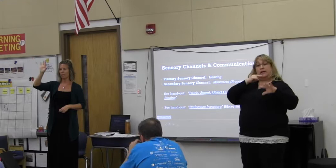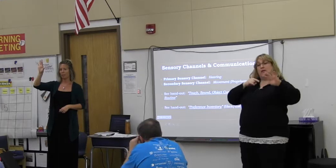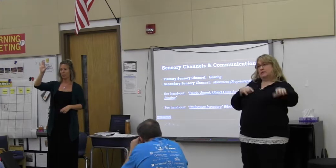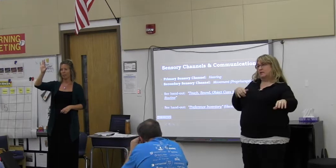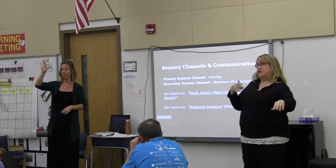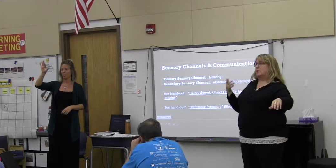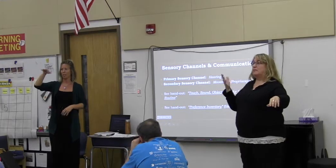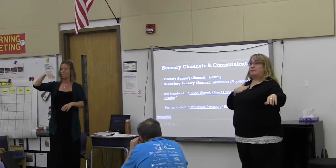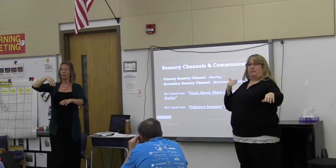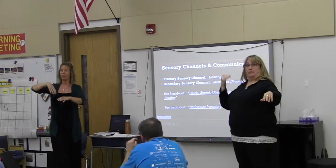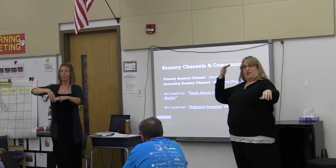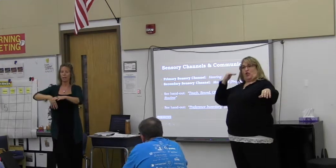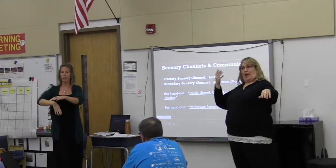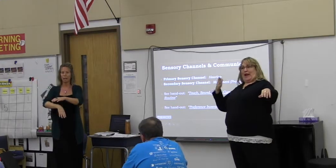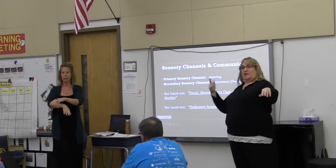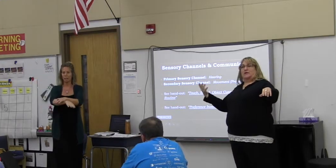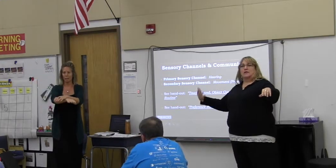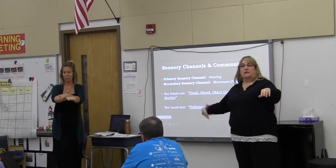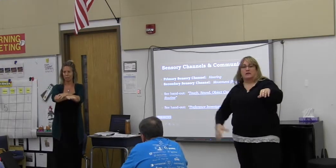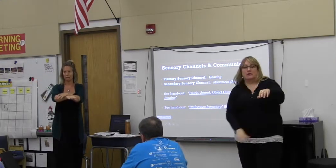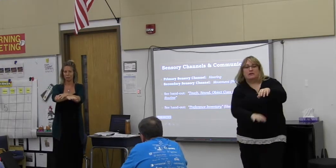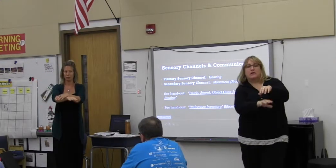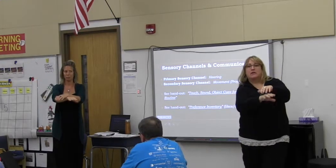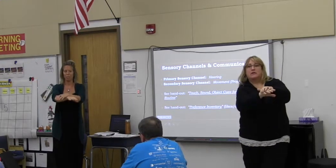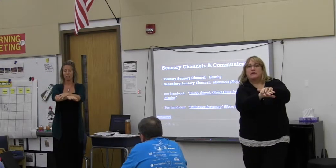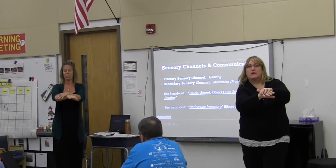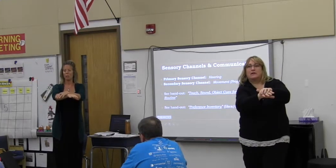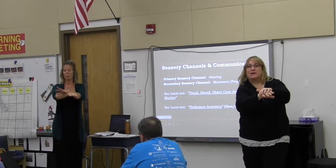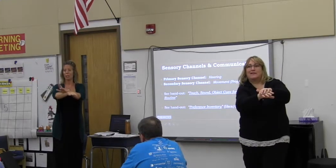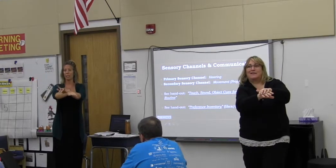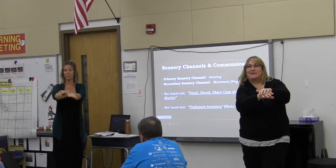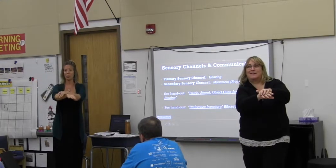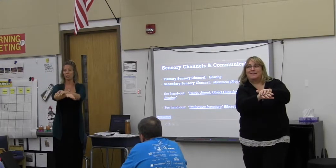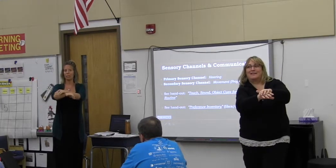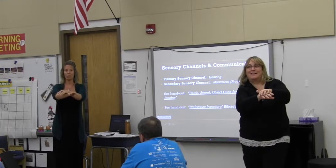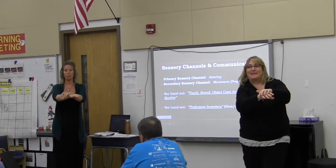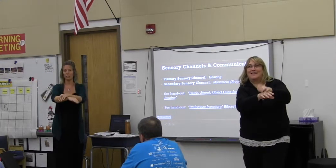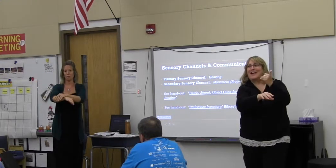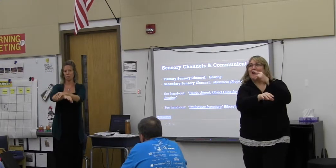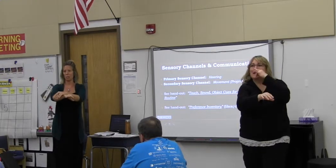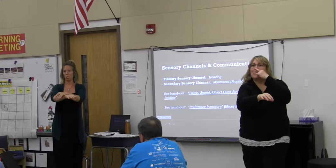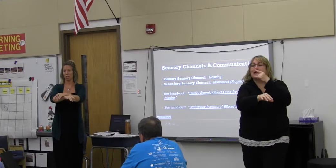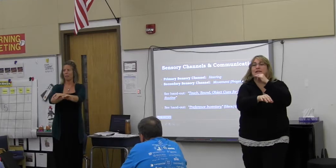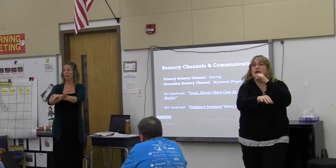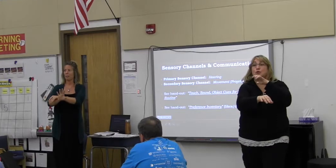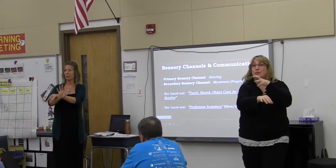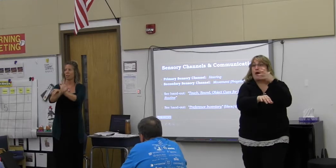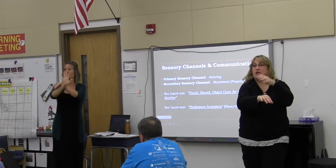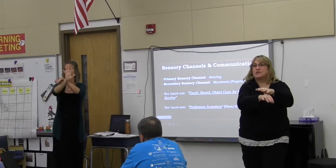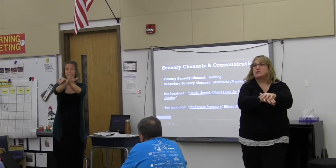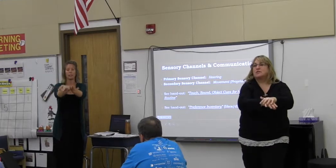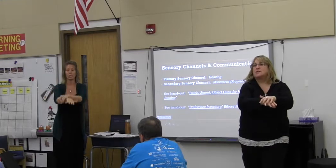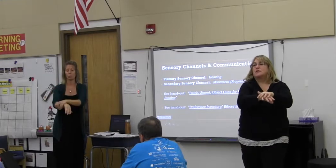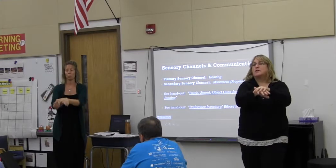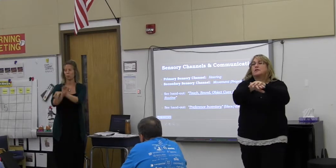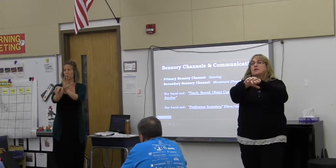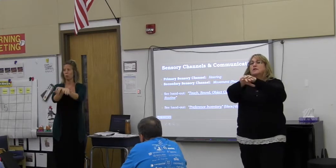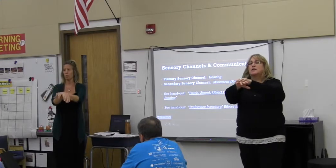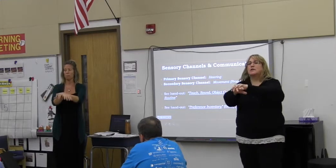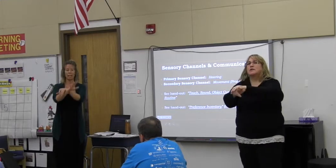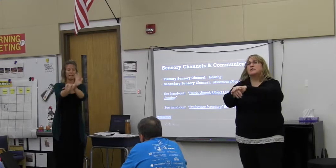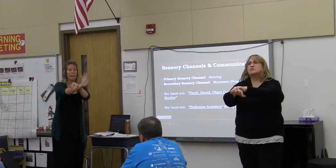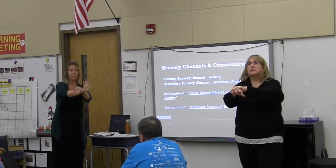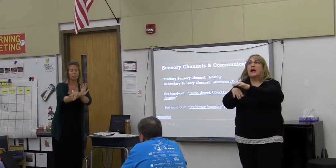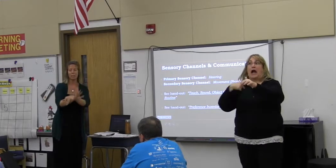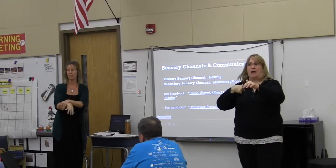is taking their hand and they're going under the kiddo. So the kiddo isn't really doing much. And then the adult can explore the